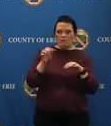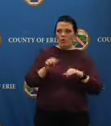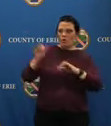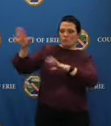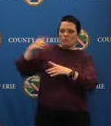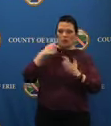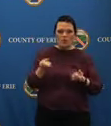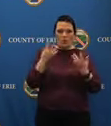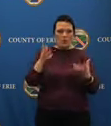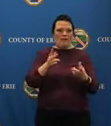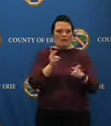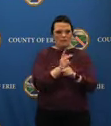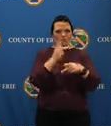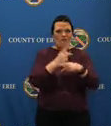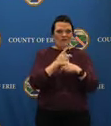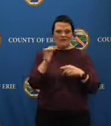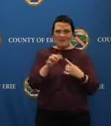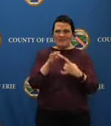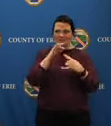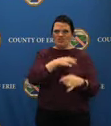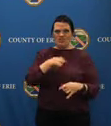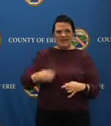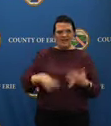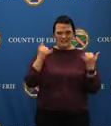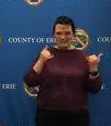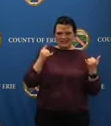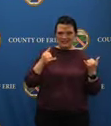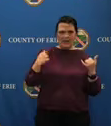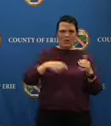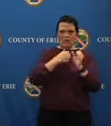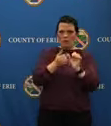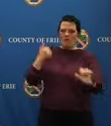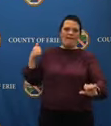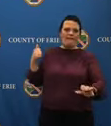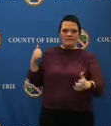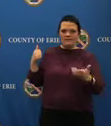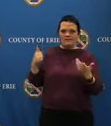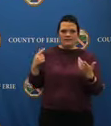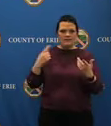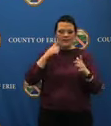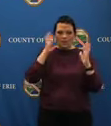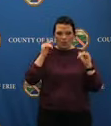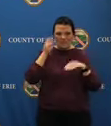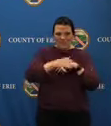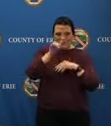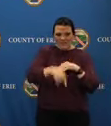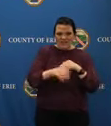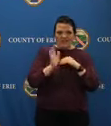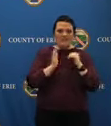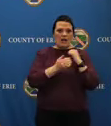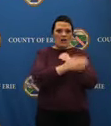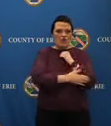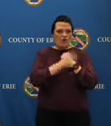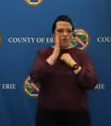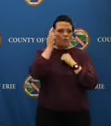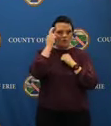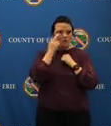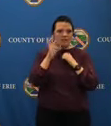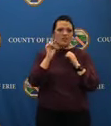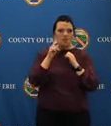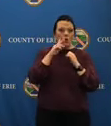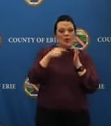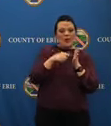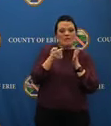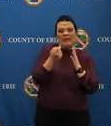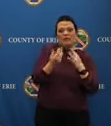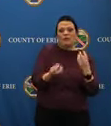one country, China, because in a pandemic it puts us well behind the eight ball, and hopefully after this our country will realize it's okay to pay a few dollars